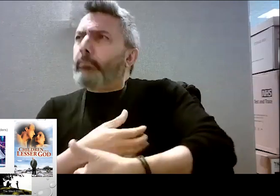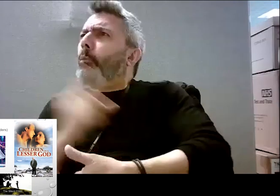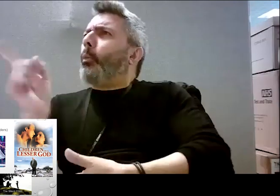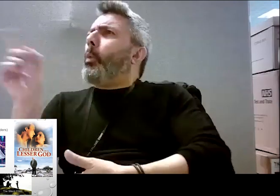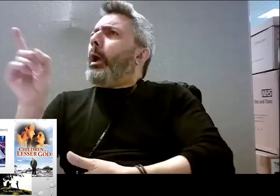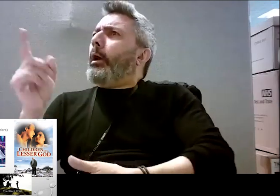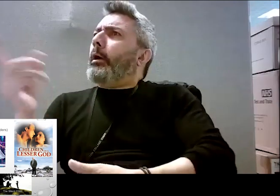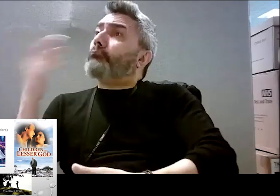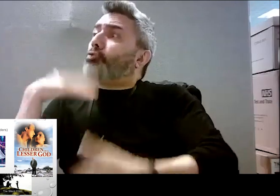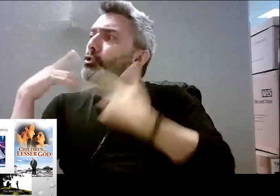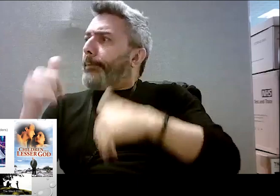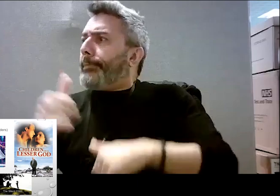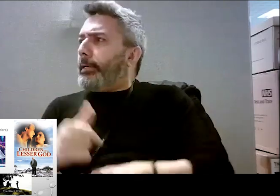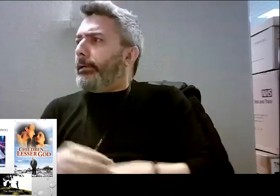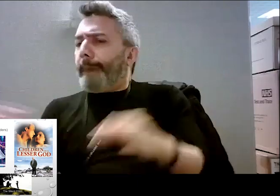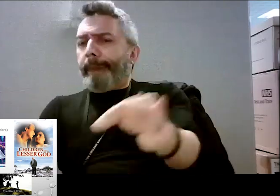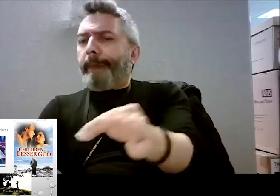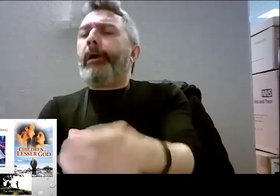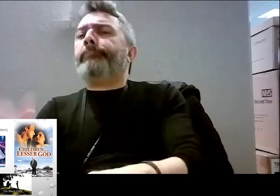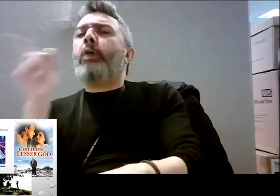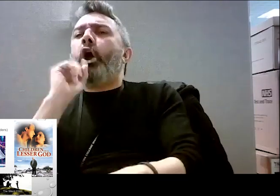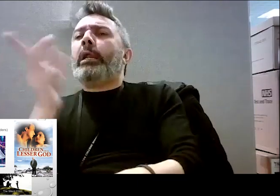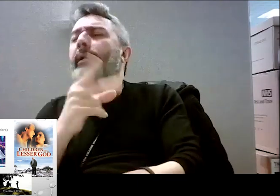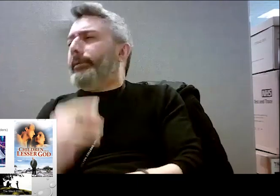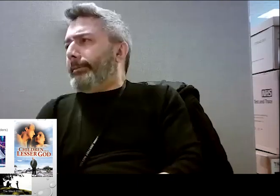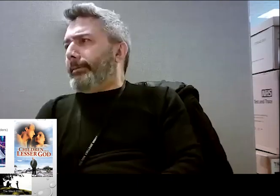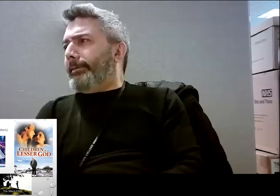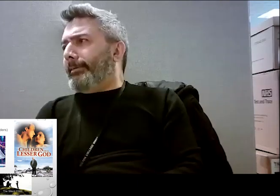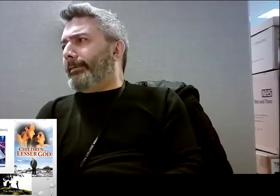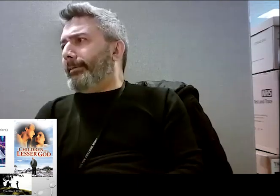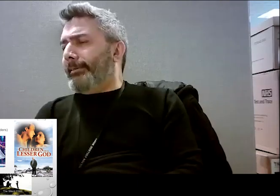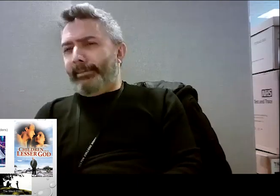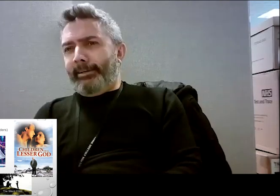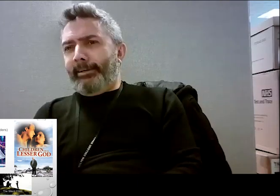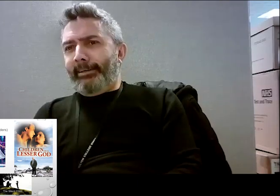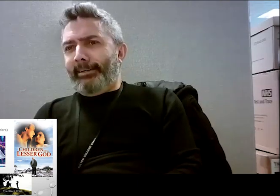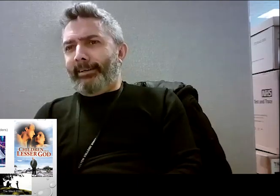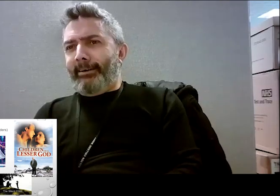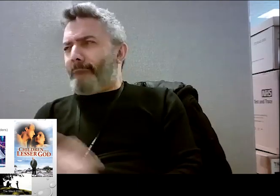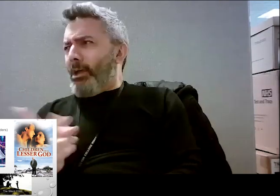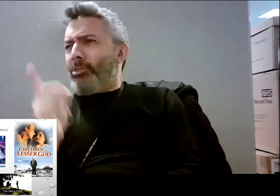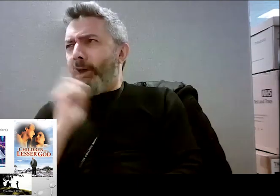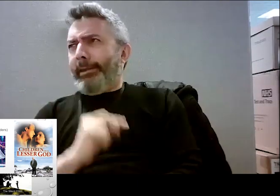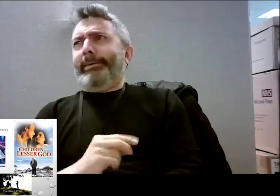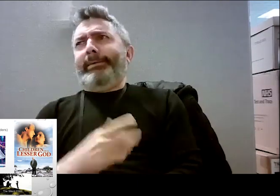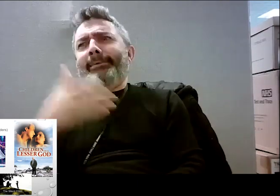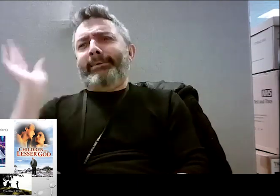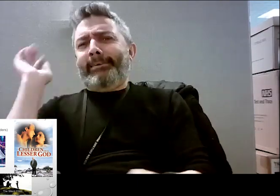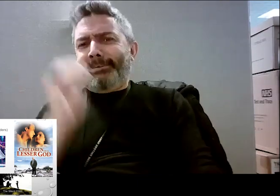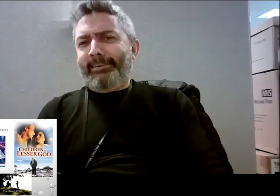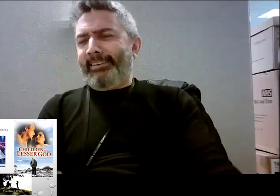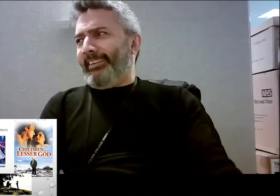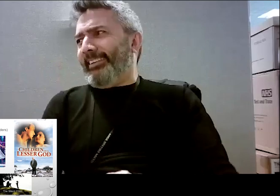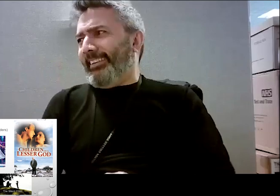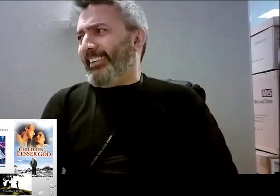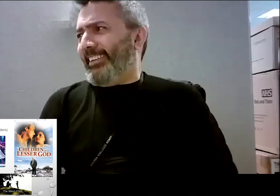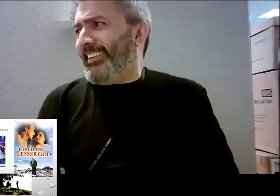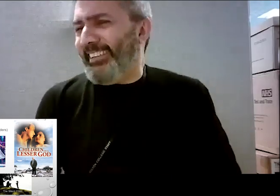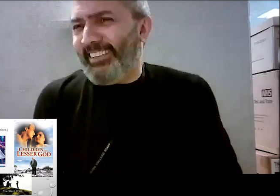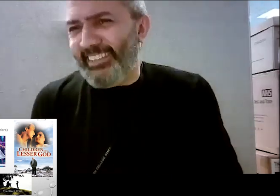test. So we were holding him. Doctors came in, put the wires on, gave him a test. It's like, can you just leave us